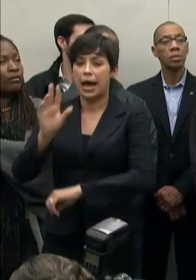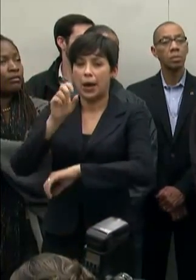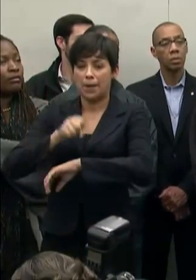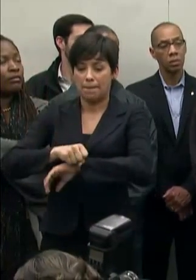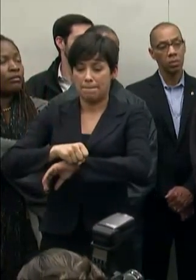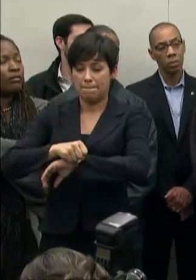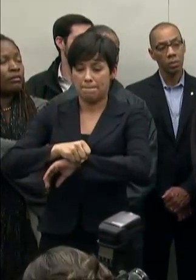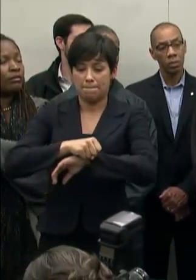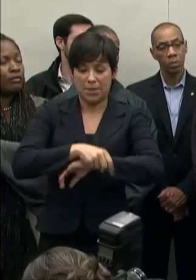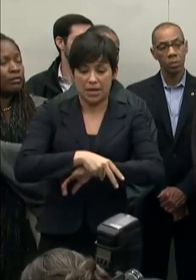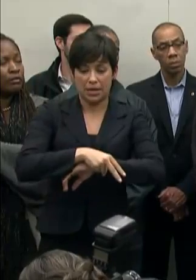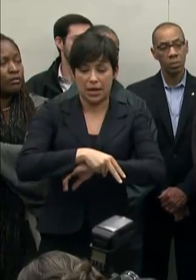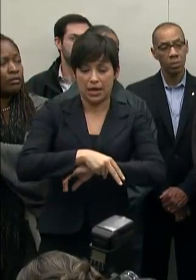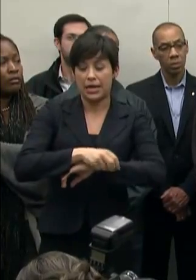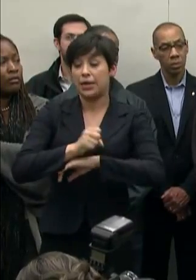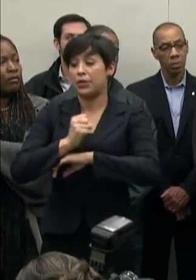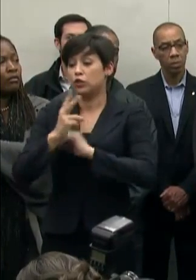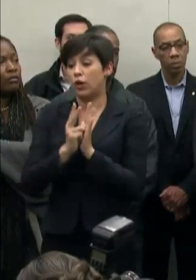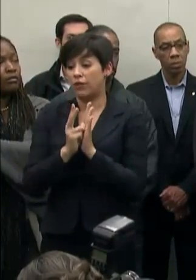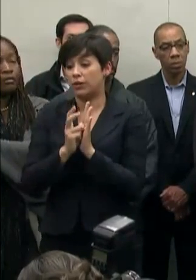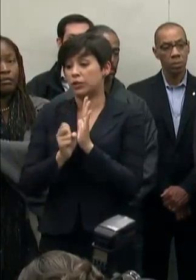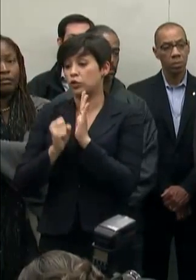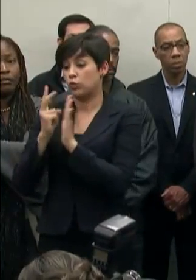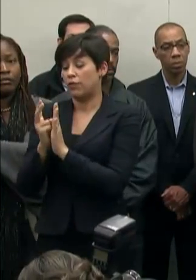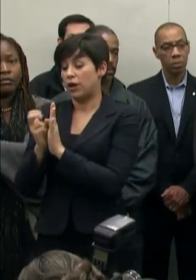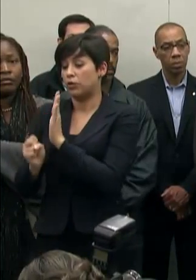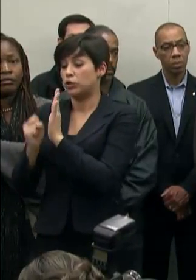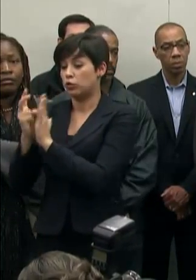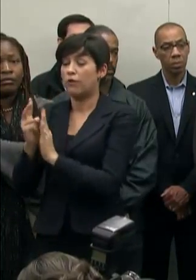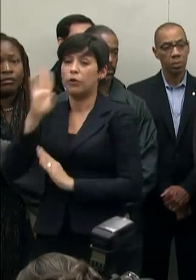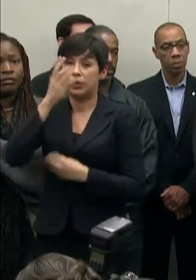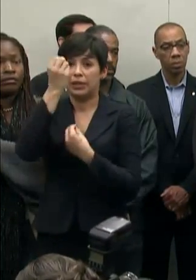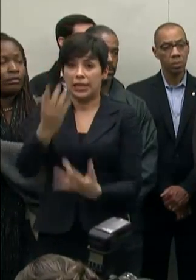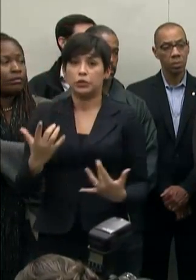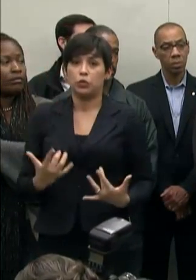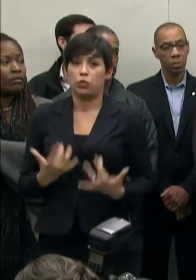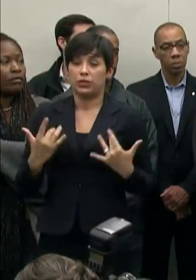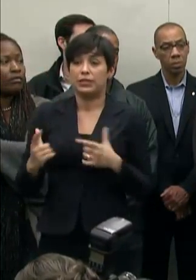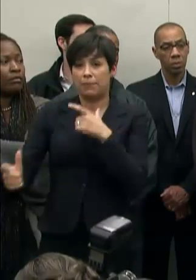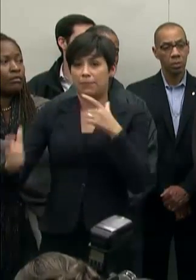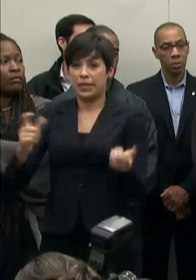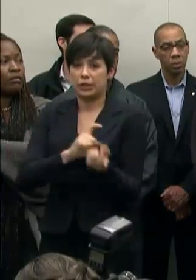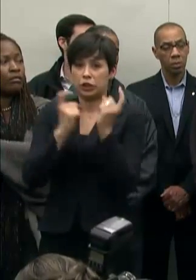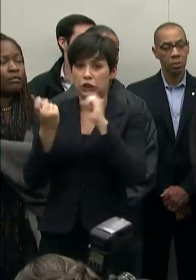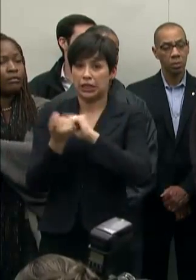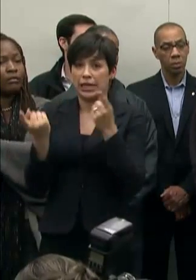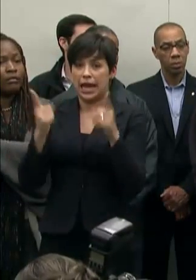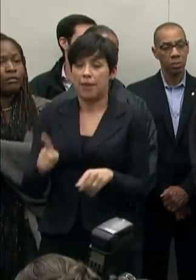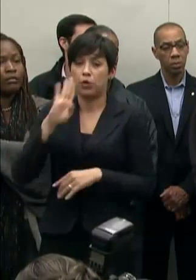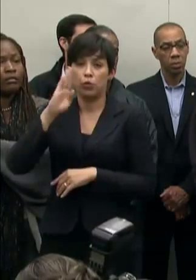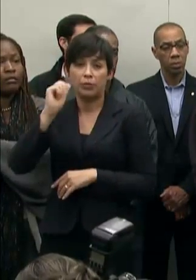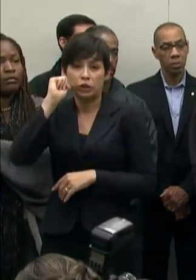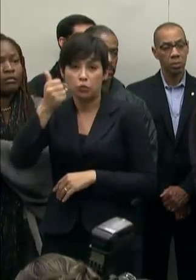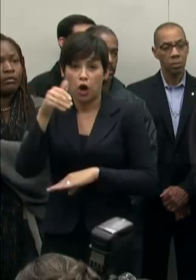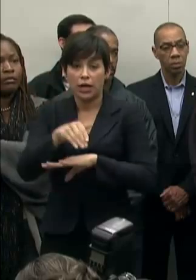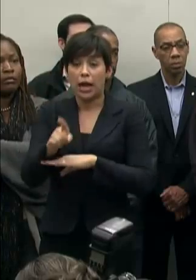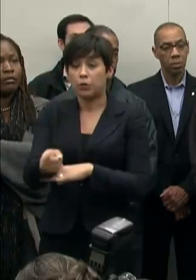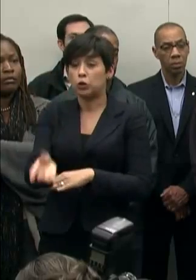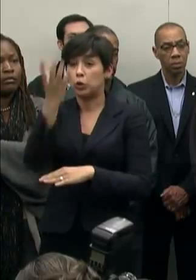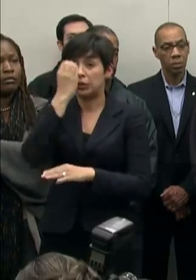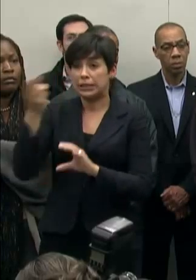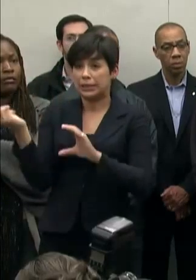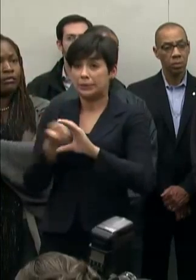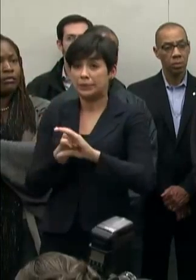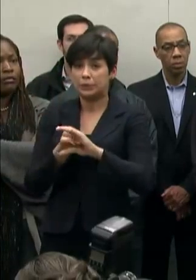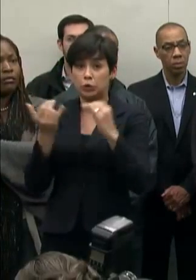hours later, and 12 hours later, and 12 hours later. The big surge will be tomorrow night. But when you go to bed tonight, if there's